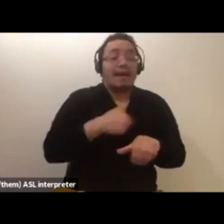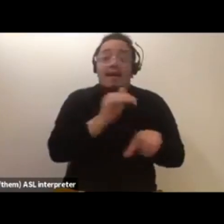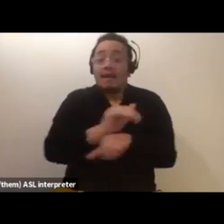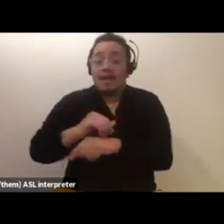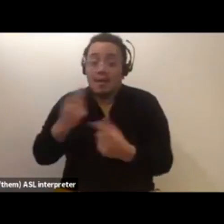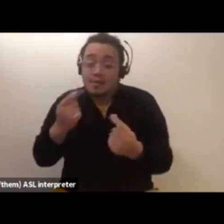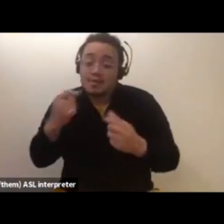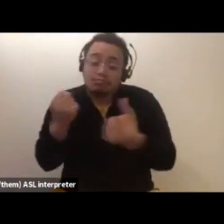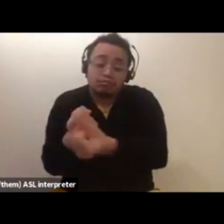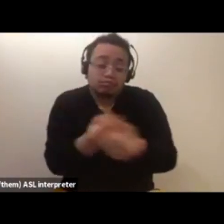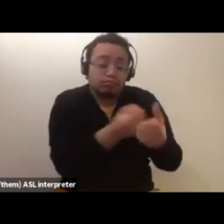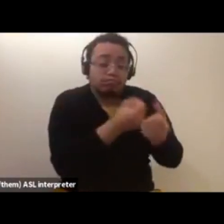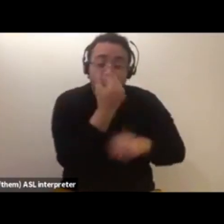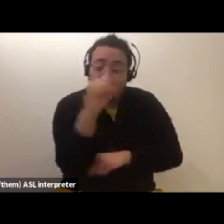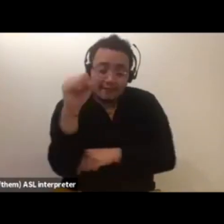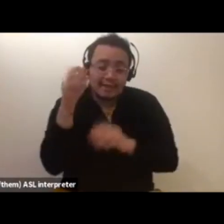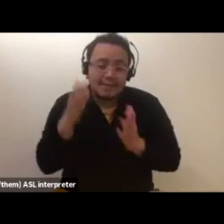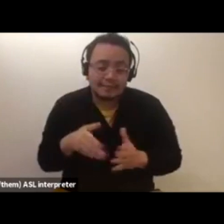you. You know,